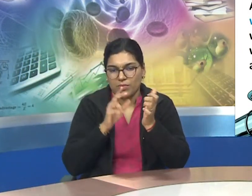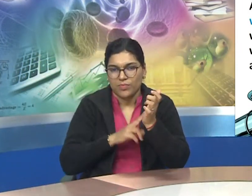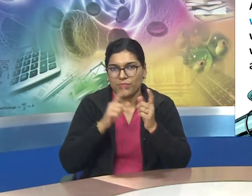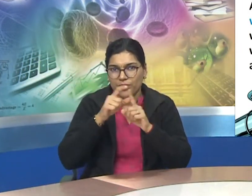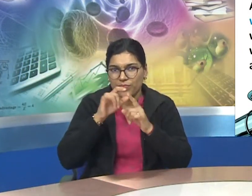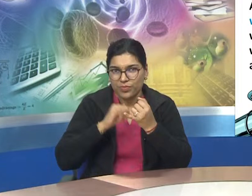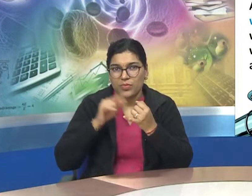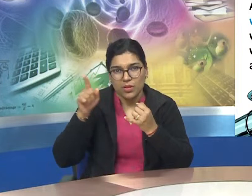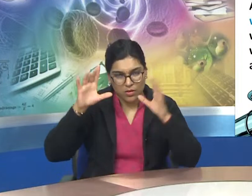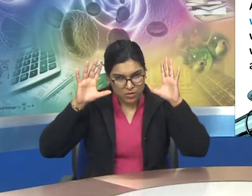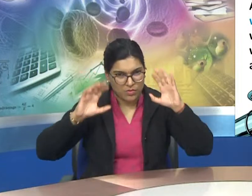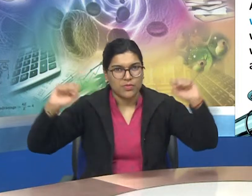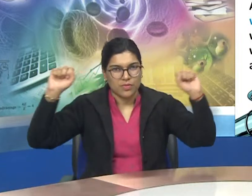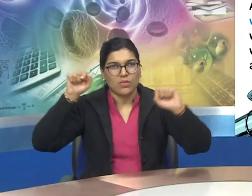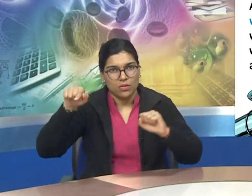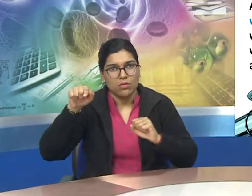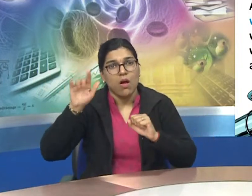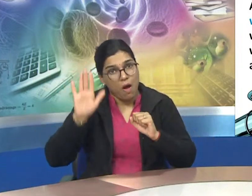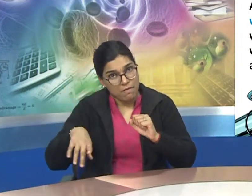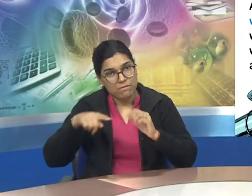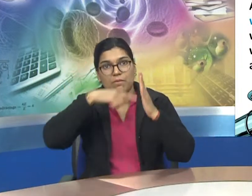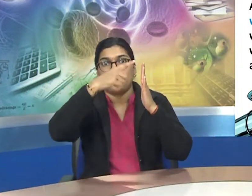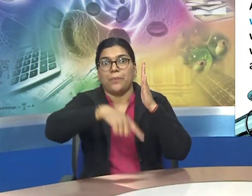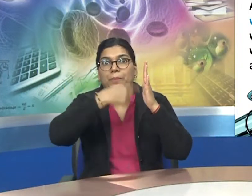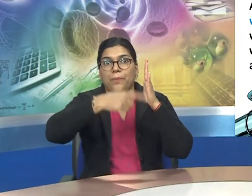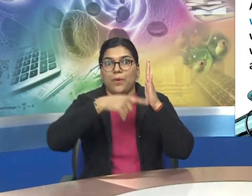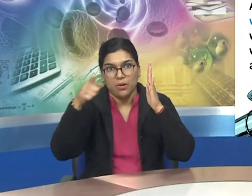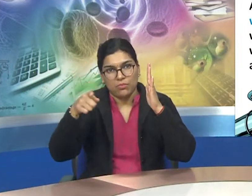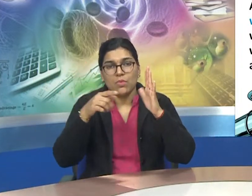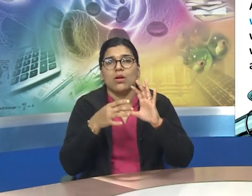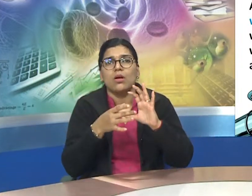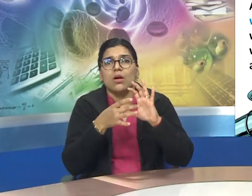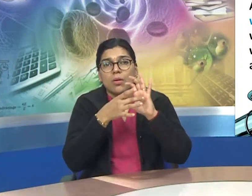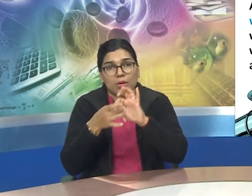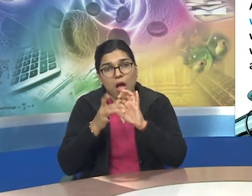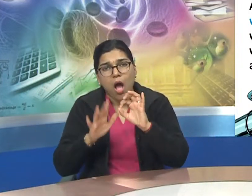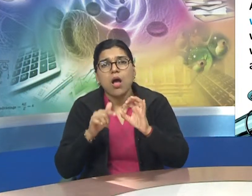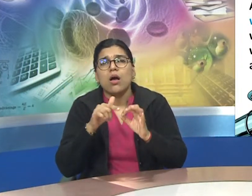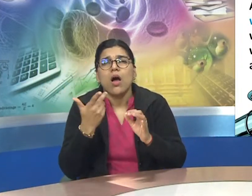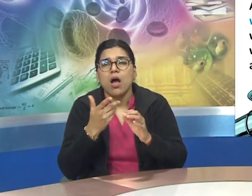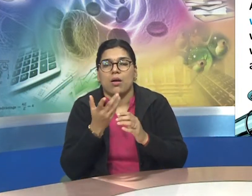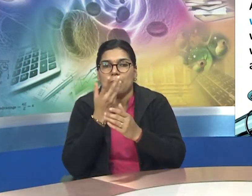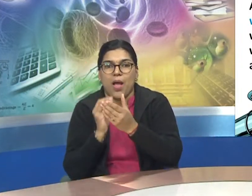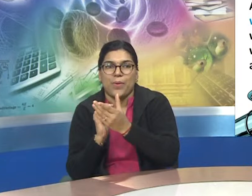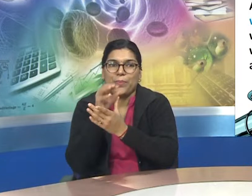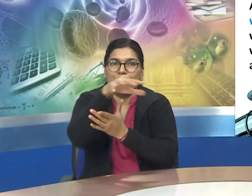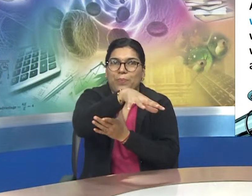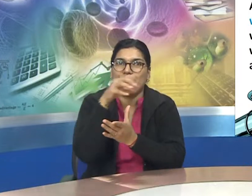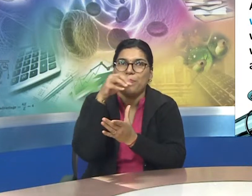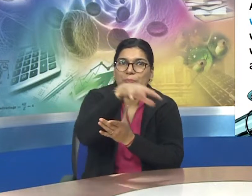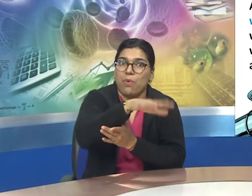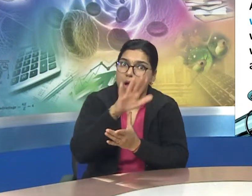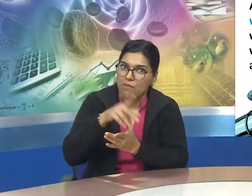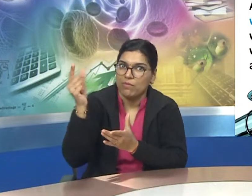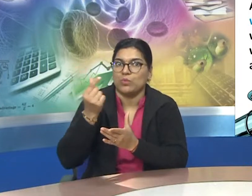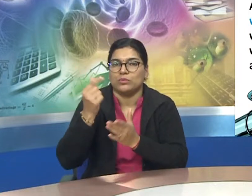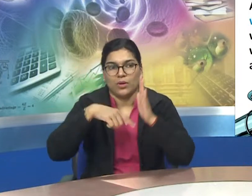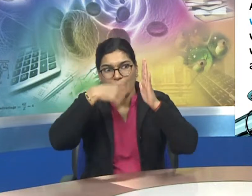in the Netherlands, one associates windmill with the Netherlands, where they